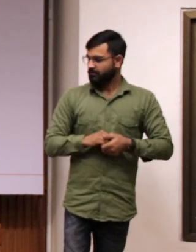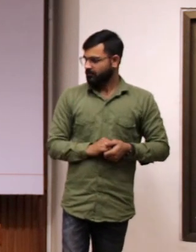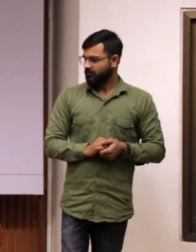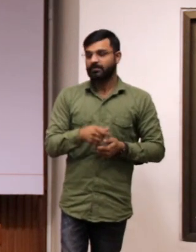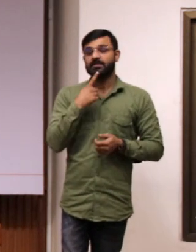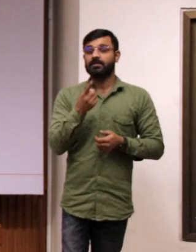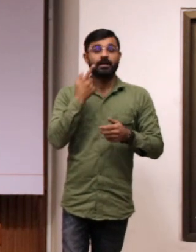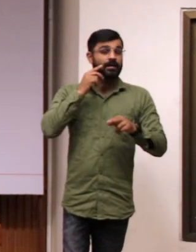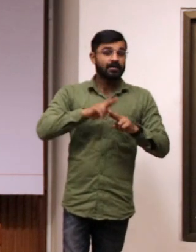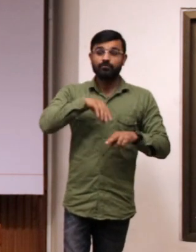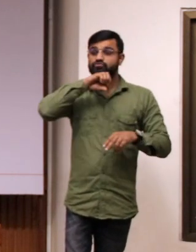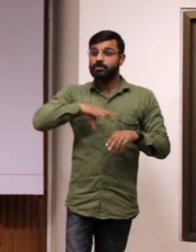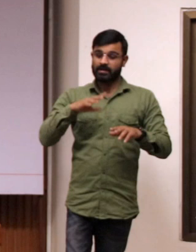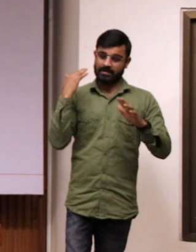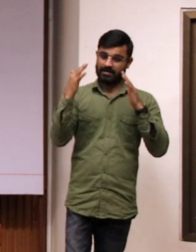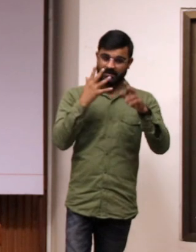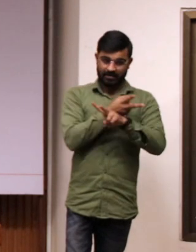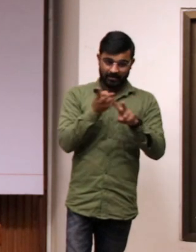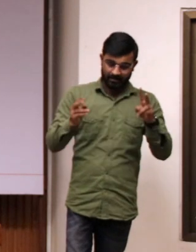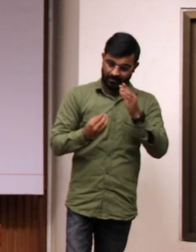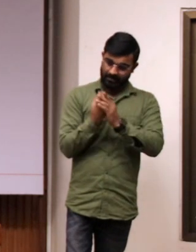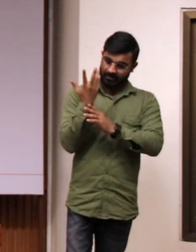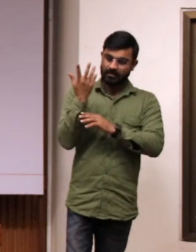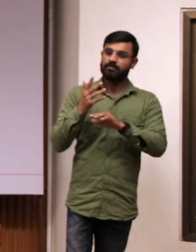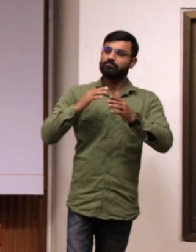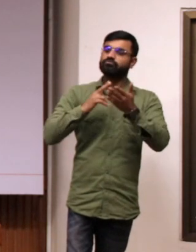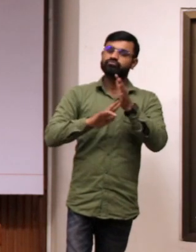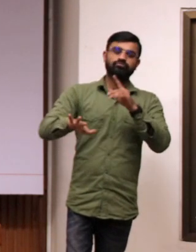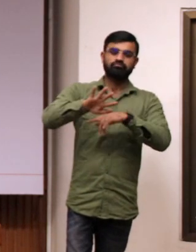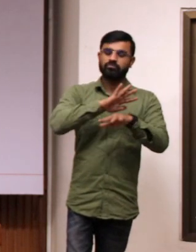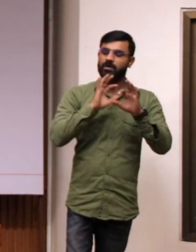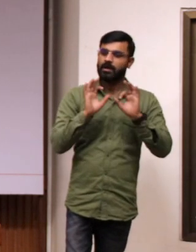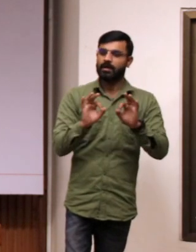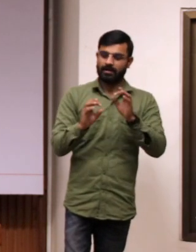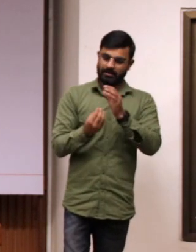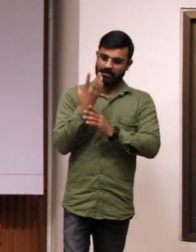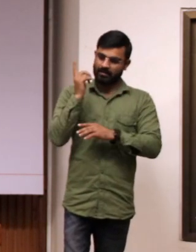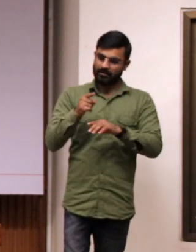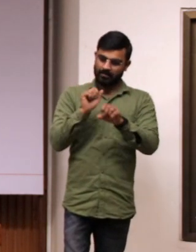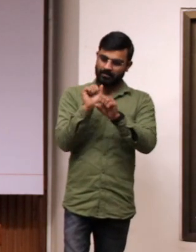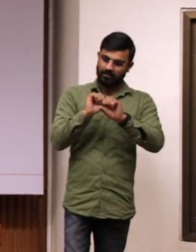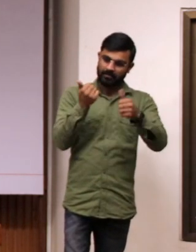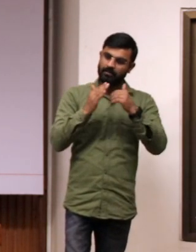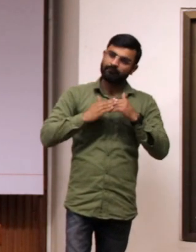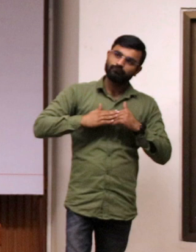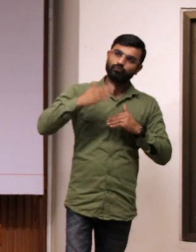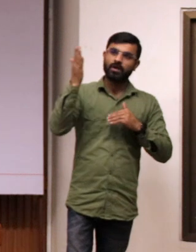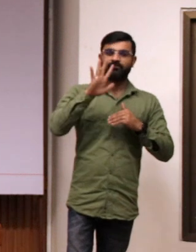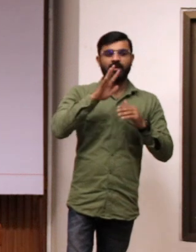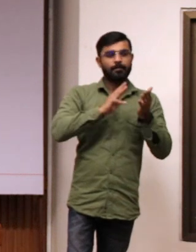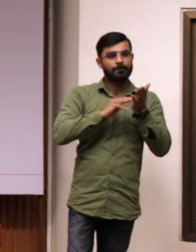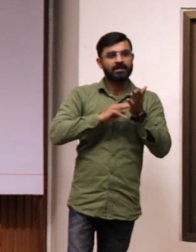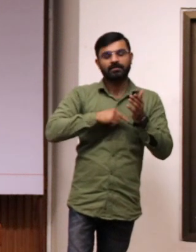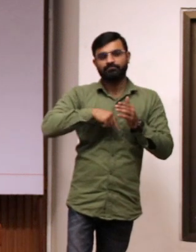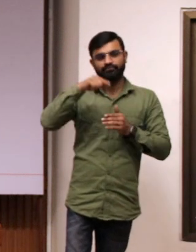also says, in case of young forest or regions where tree growth is climatically suppressed, the trees should be capable of reaching a height of 5 meter in